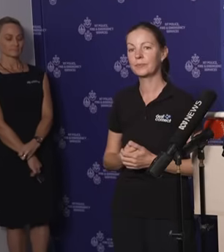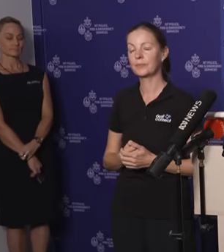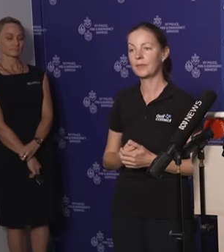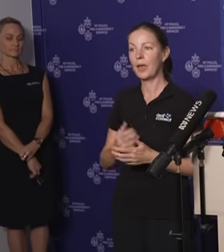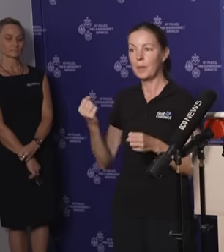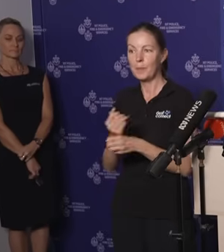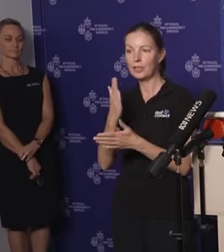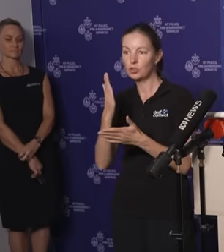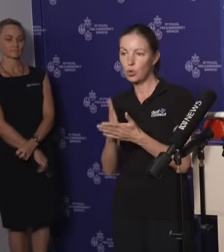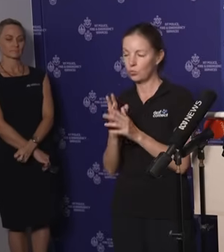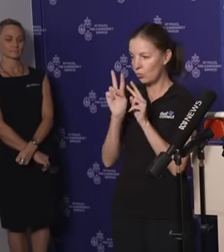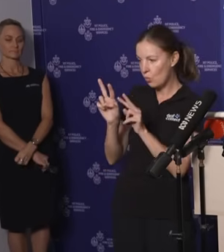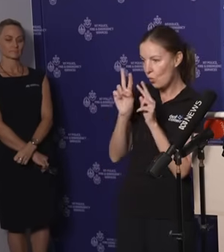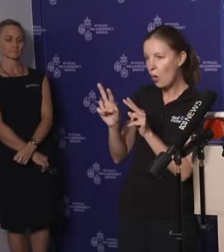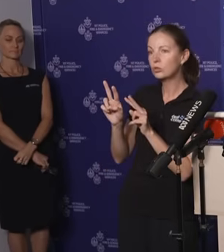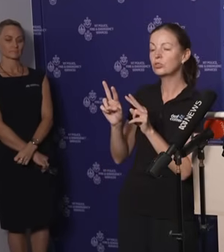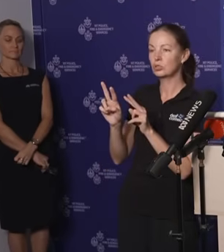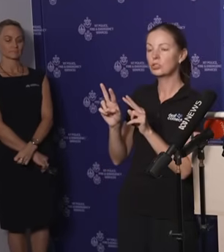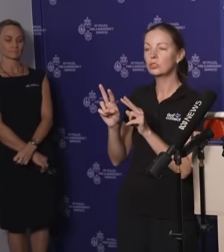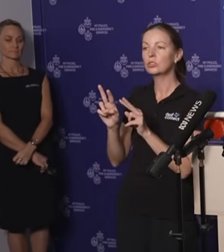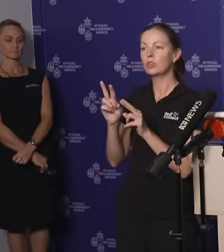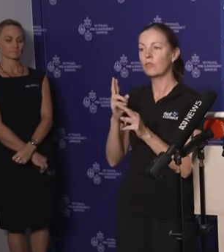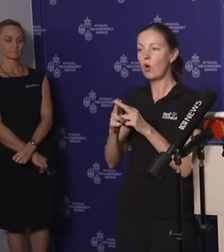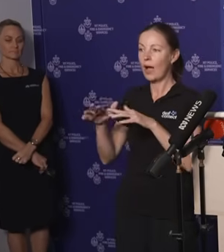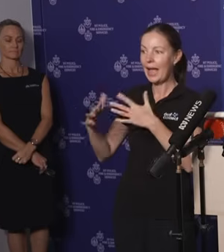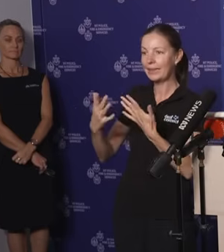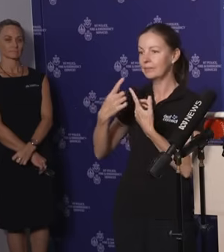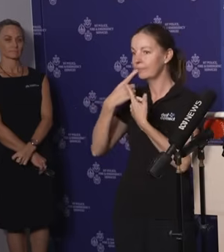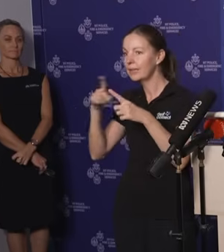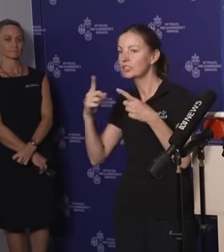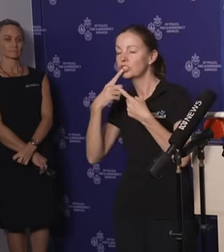plans. Ye up and